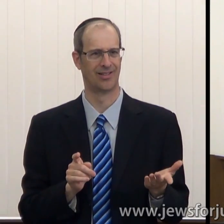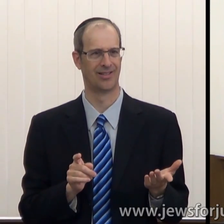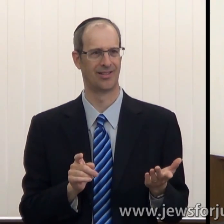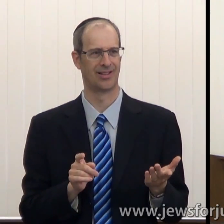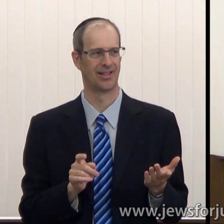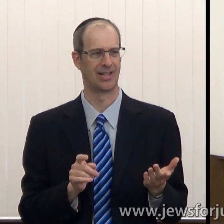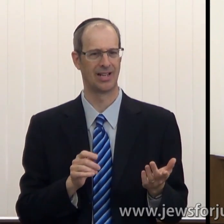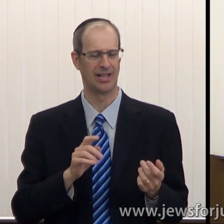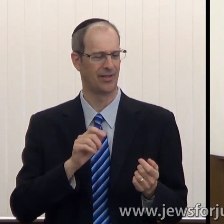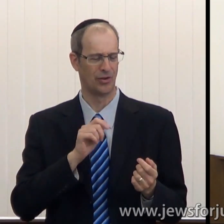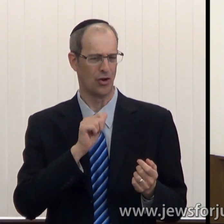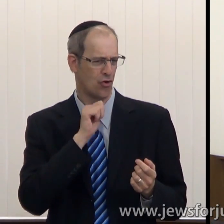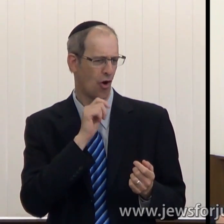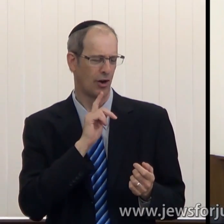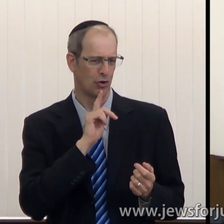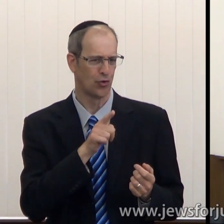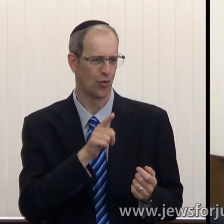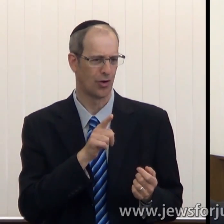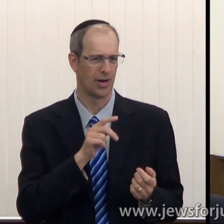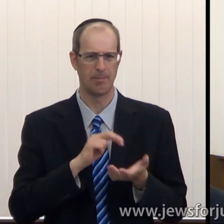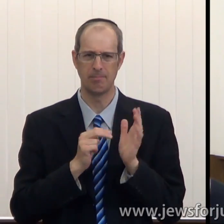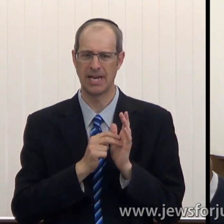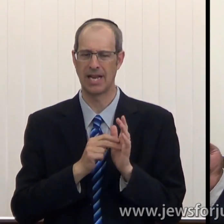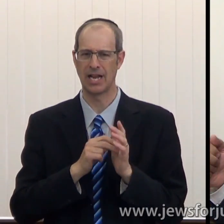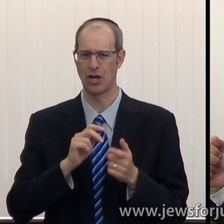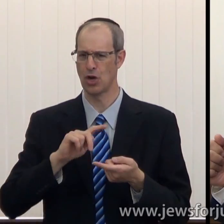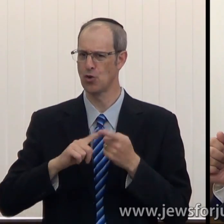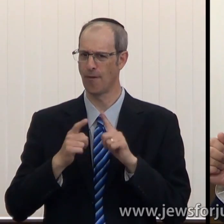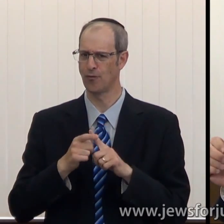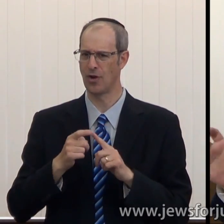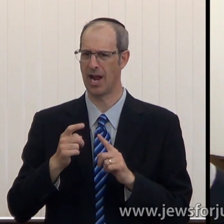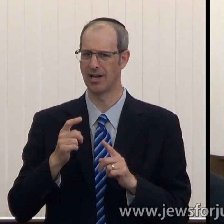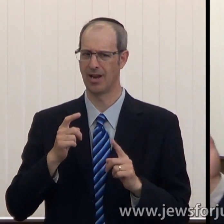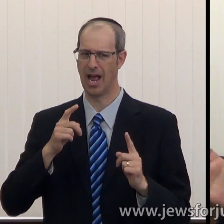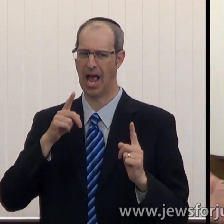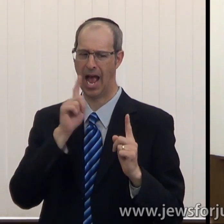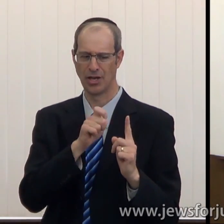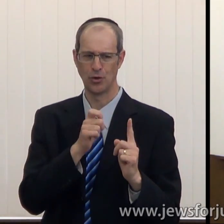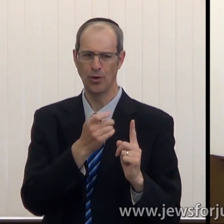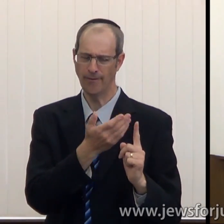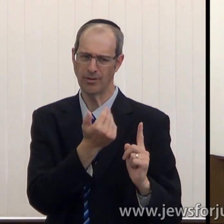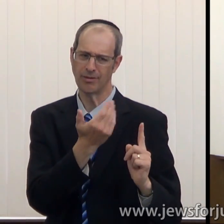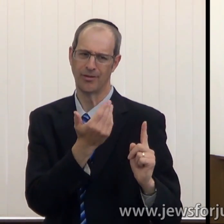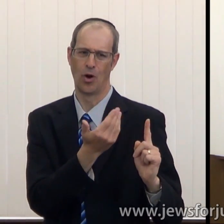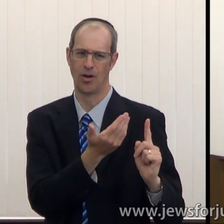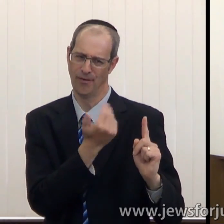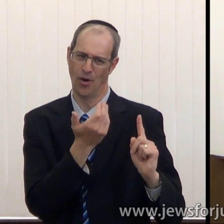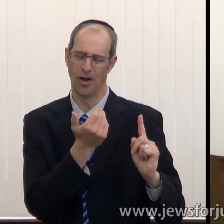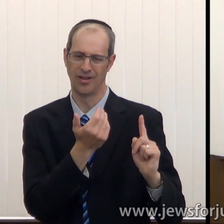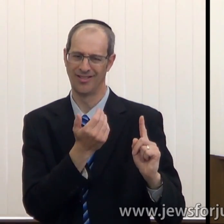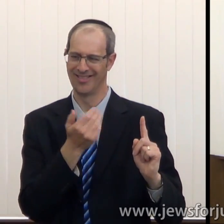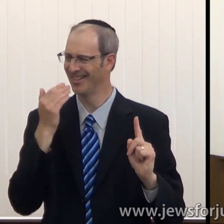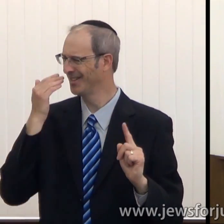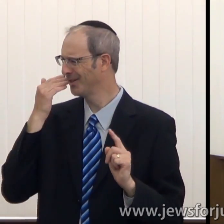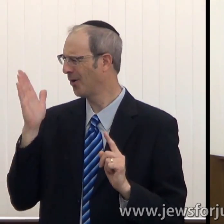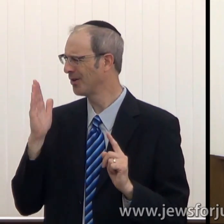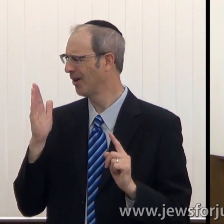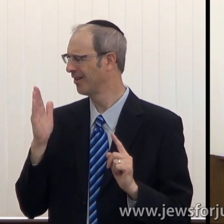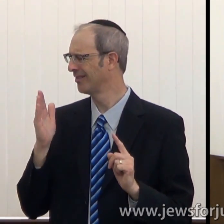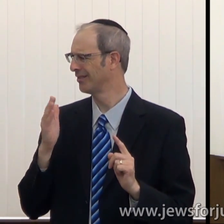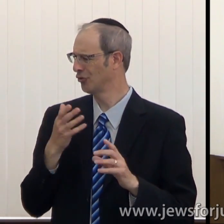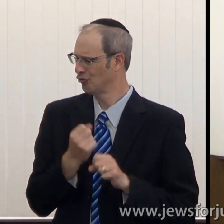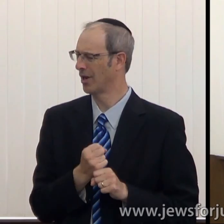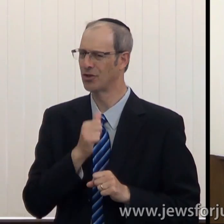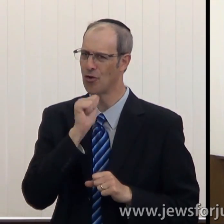sure, meaning that your friend asks you to fall back and you don't know if you can trust your friend. You don't know if